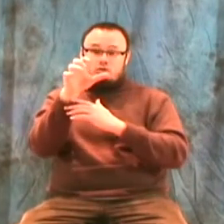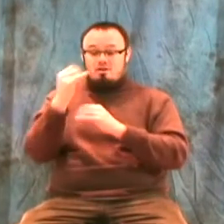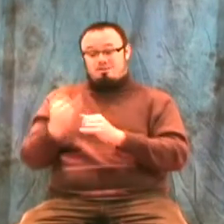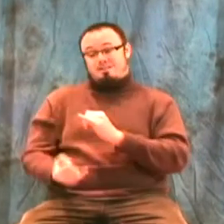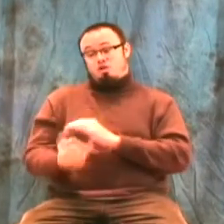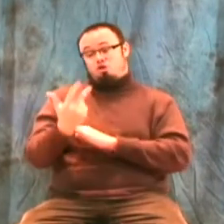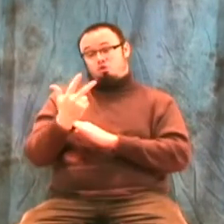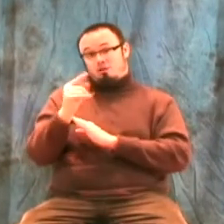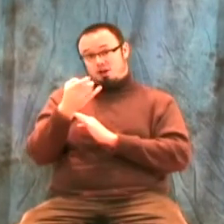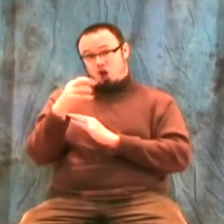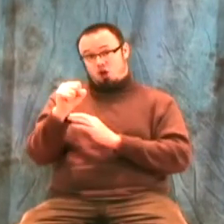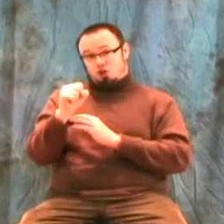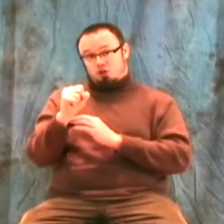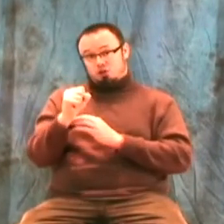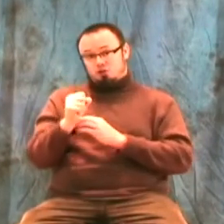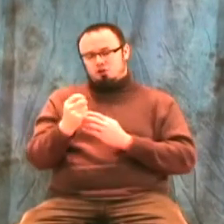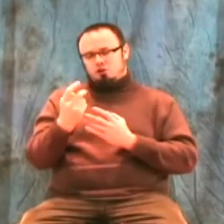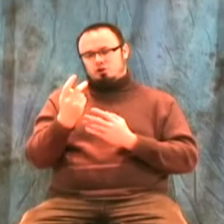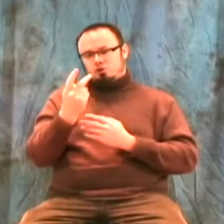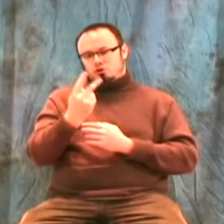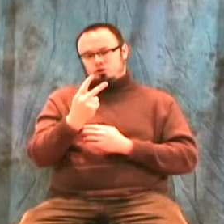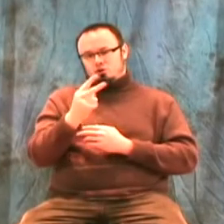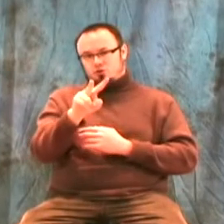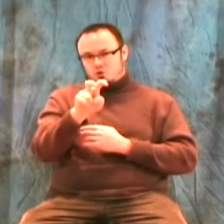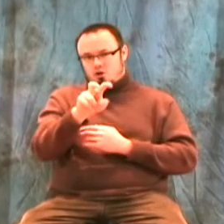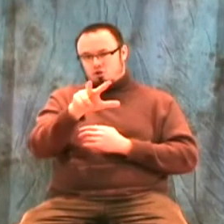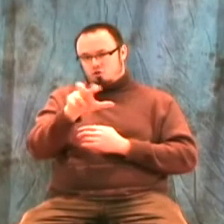2, 3, and 400.